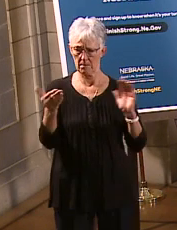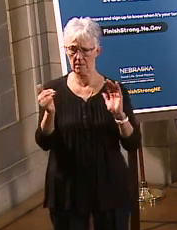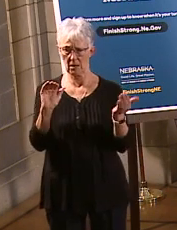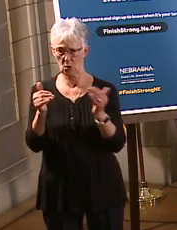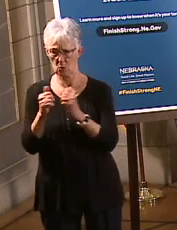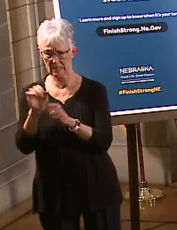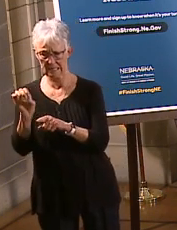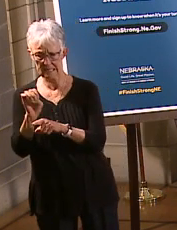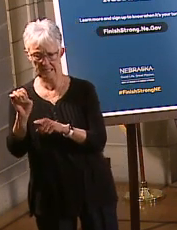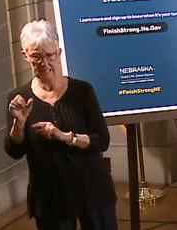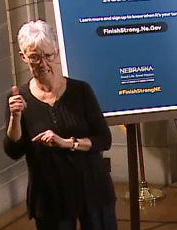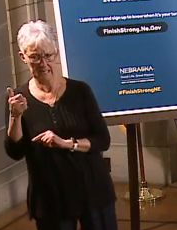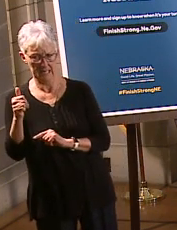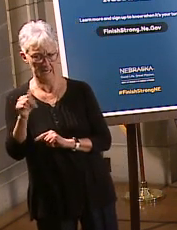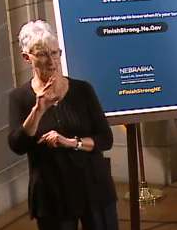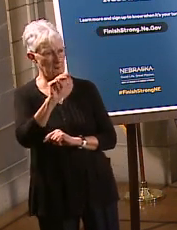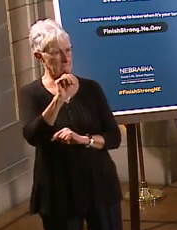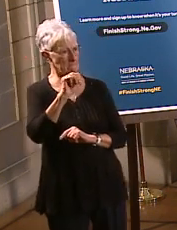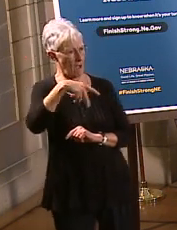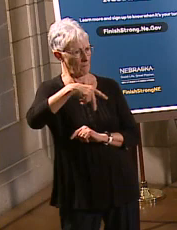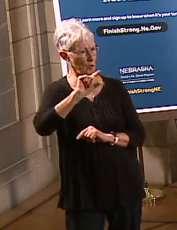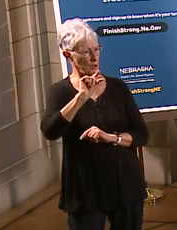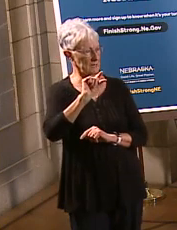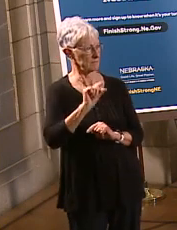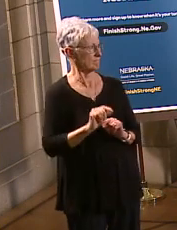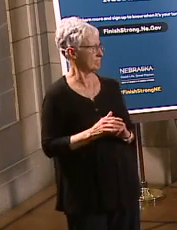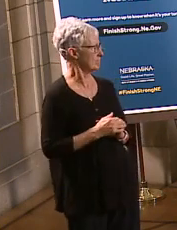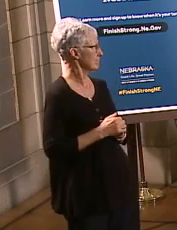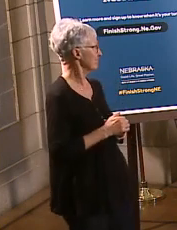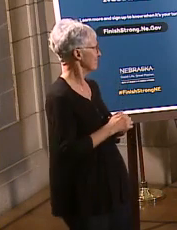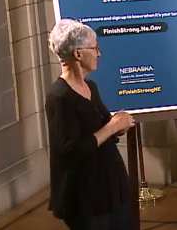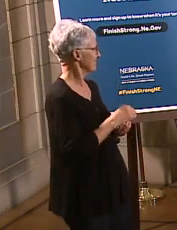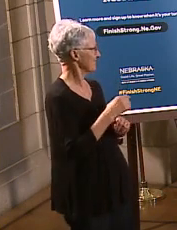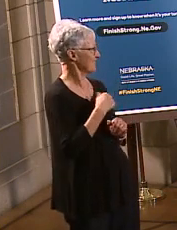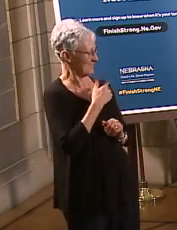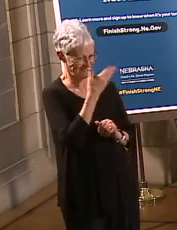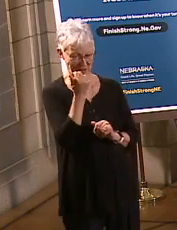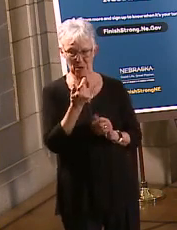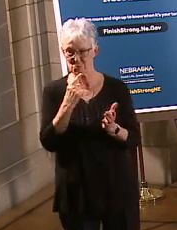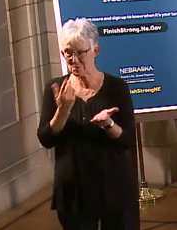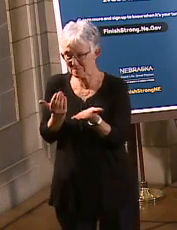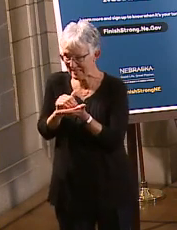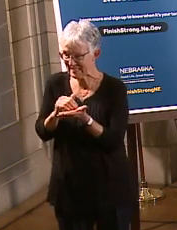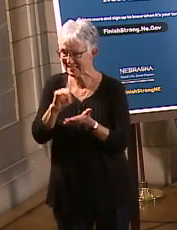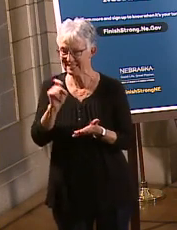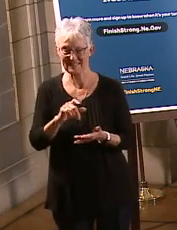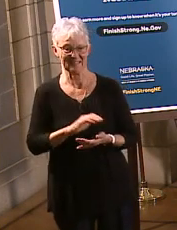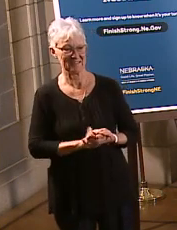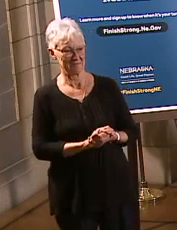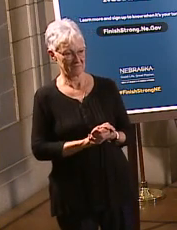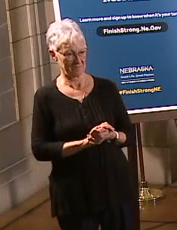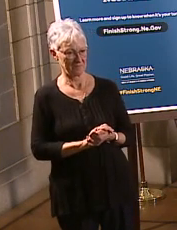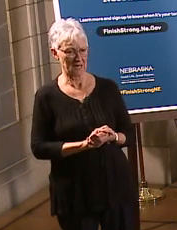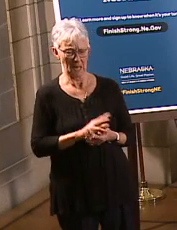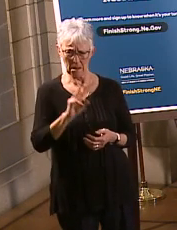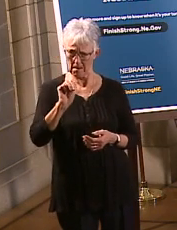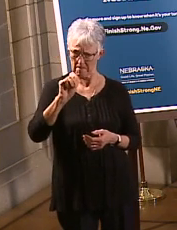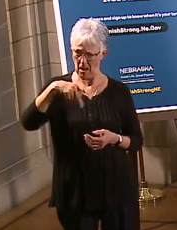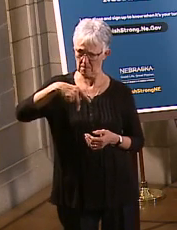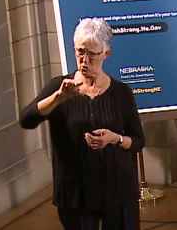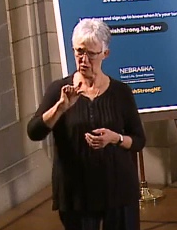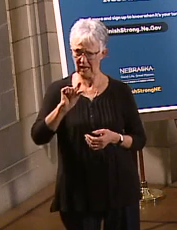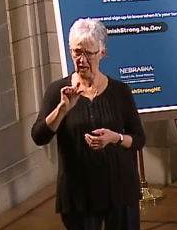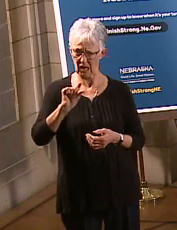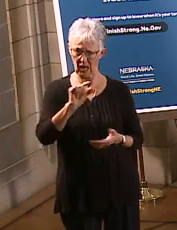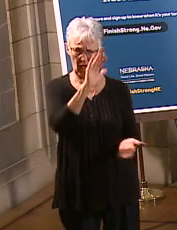a conventional engine, slightly. Oh, I'm sorry. Thank you, Governor. The question was, doesn't the miles per gallon get affected when